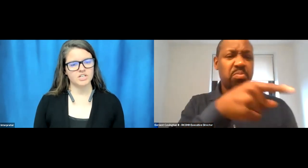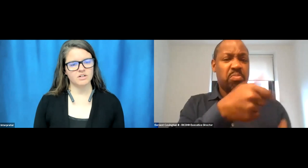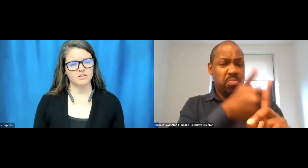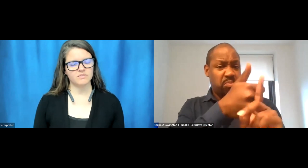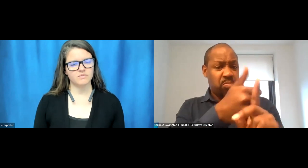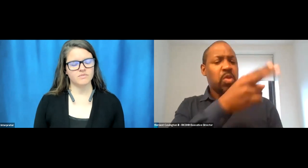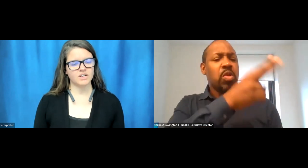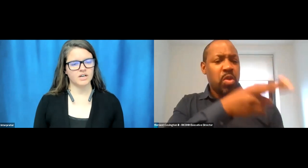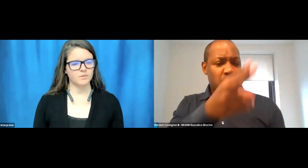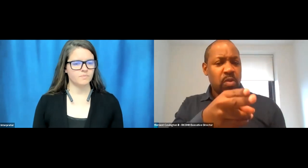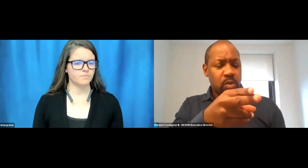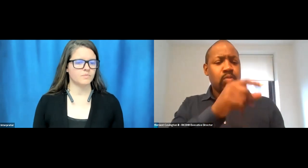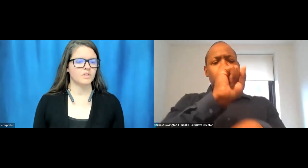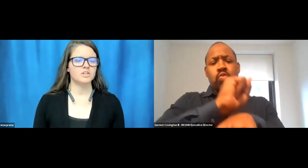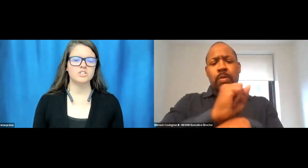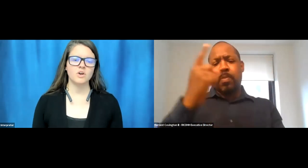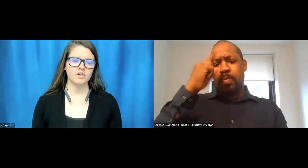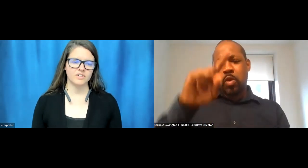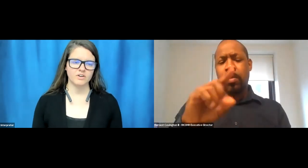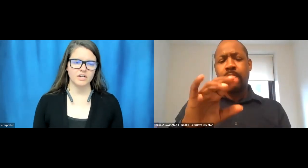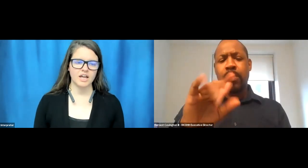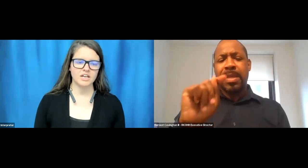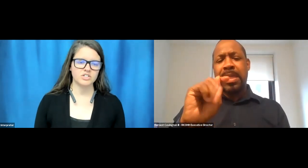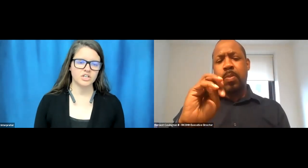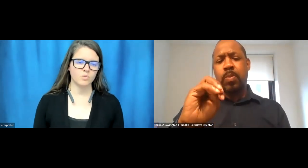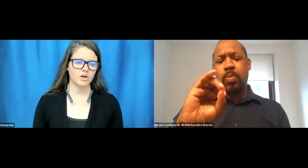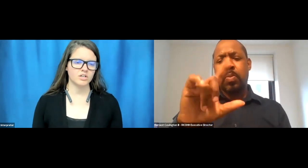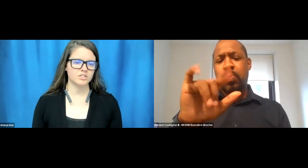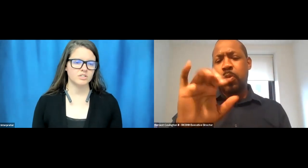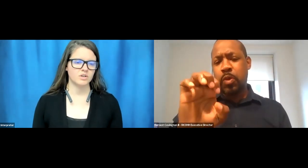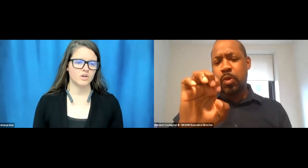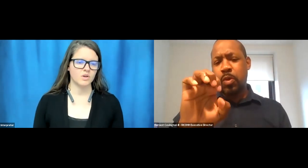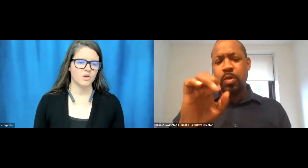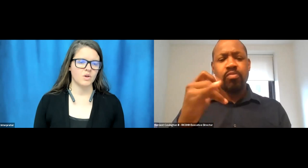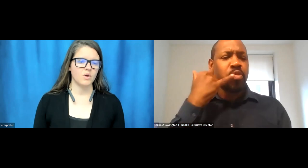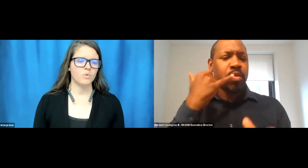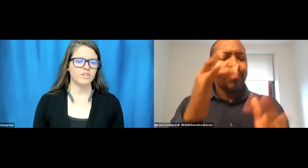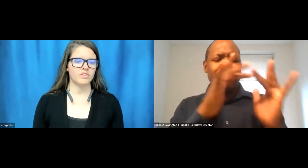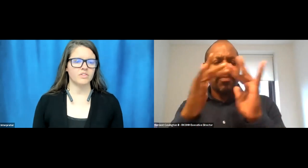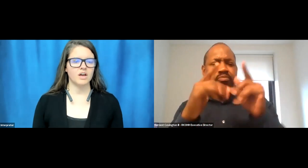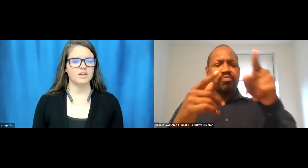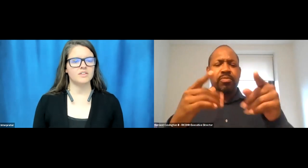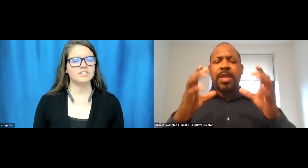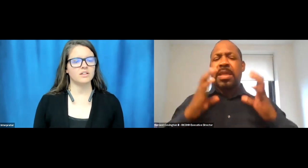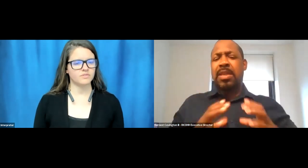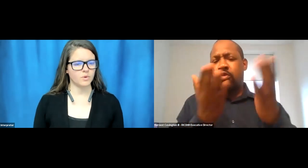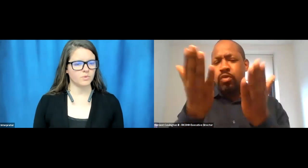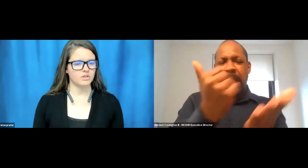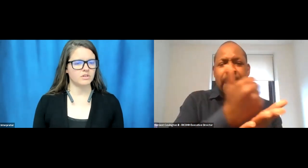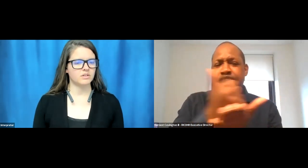Michelle Vicano. She's hard of hearing and she works with the telephone